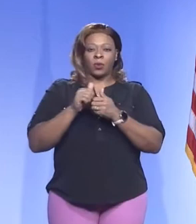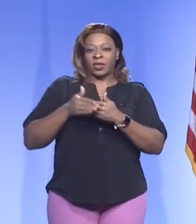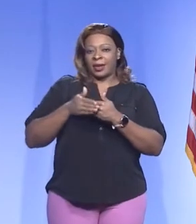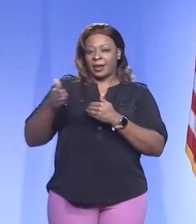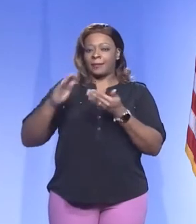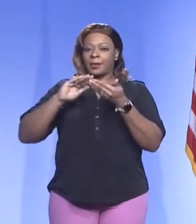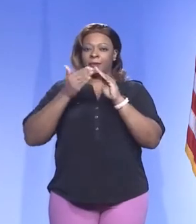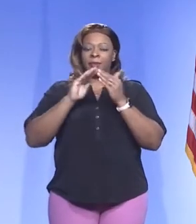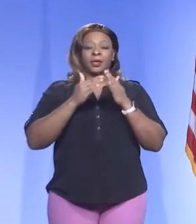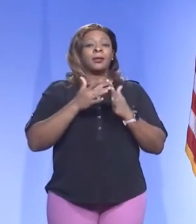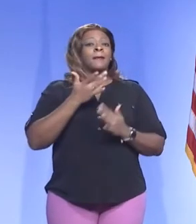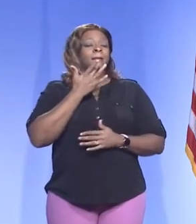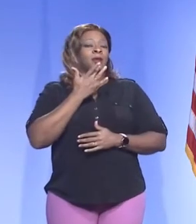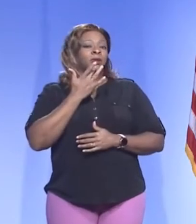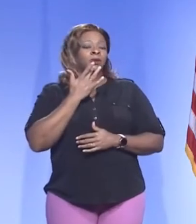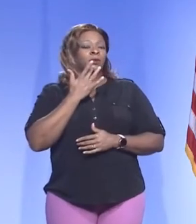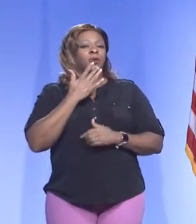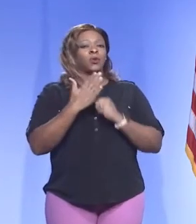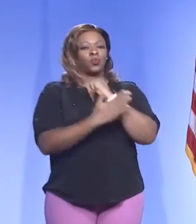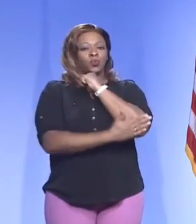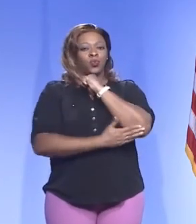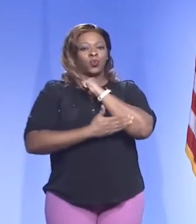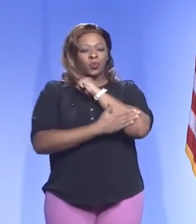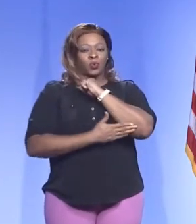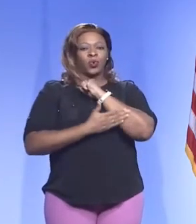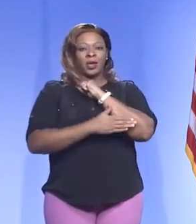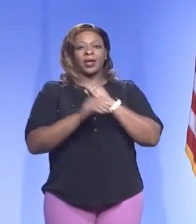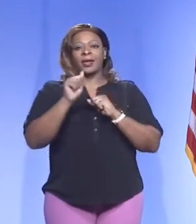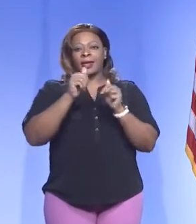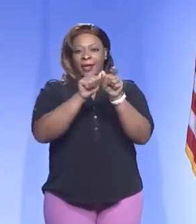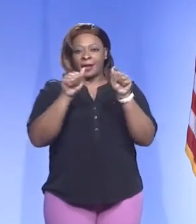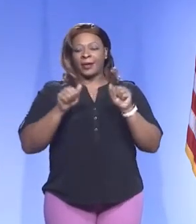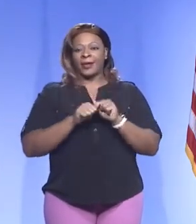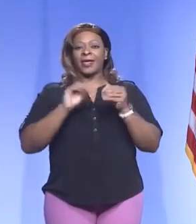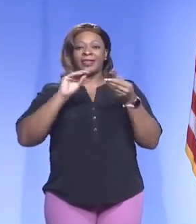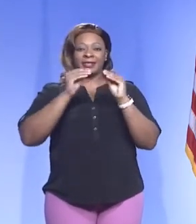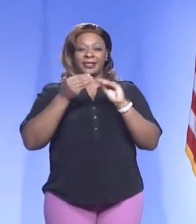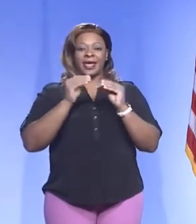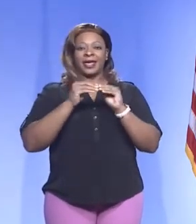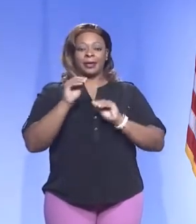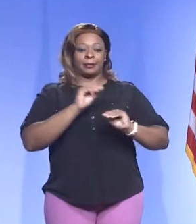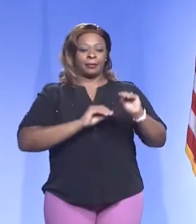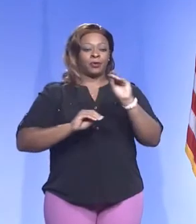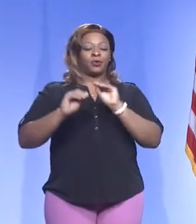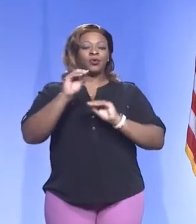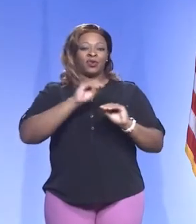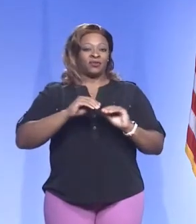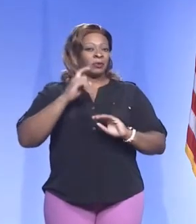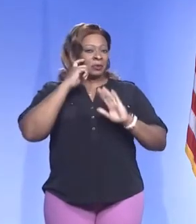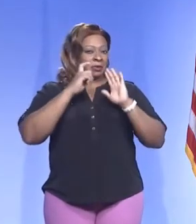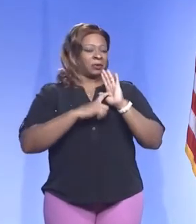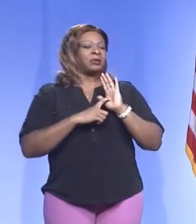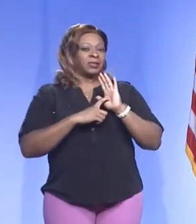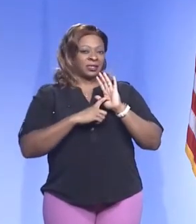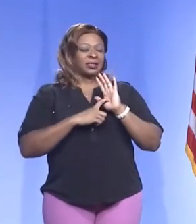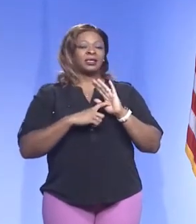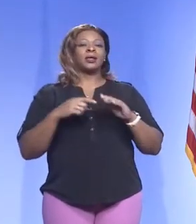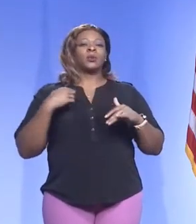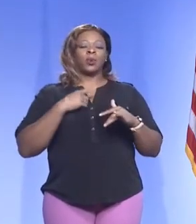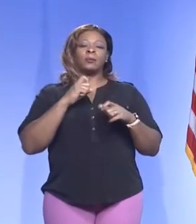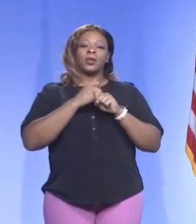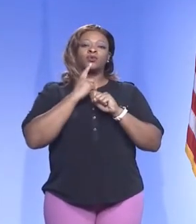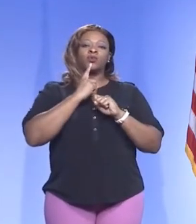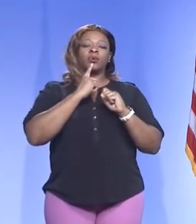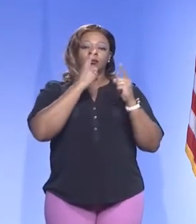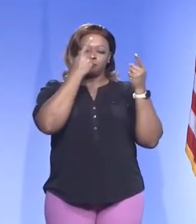communities, particularly our more rural areas. The data has been moving around quite a bit, but we want to make sure we're collaborating as